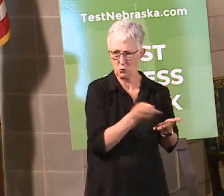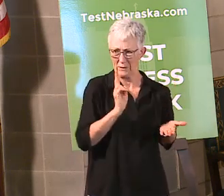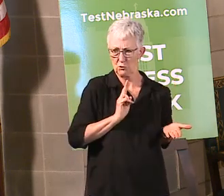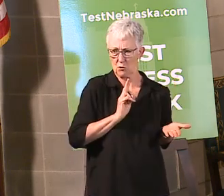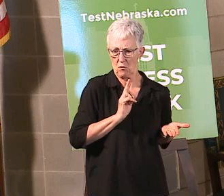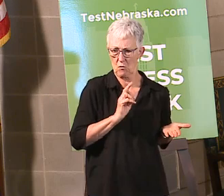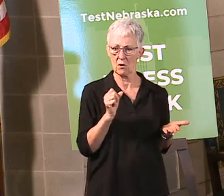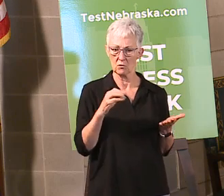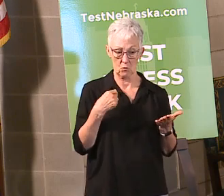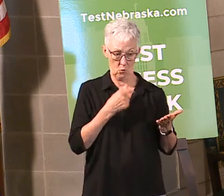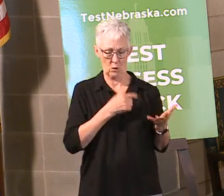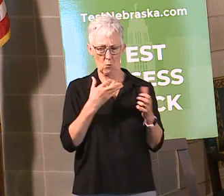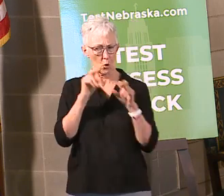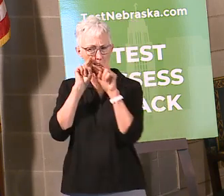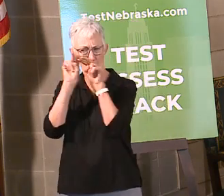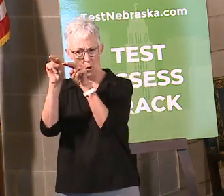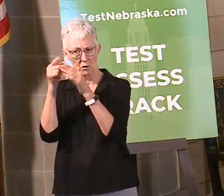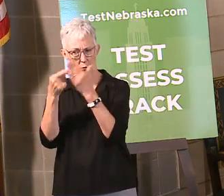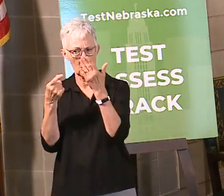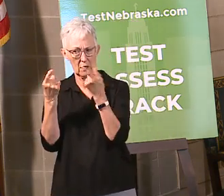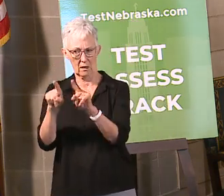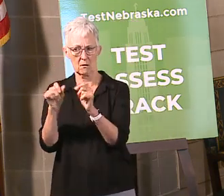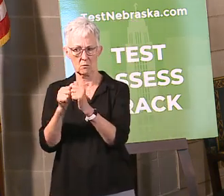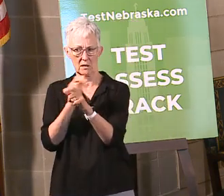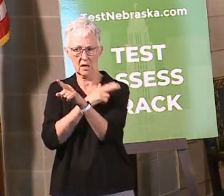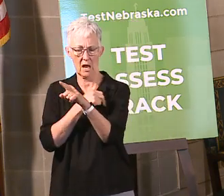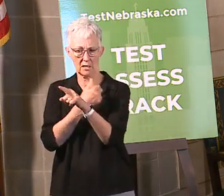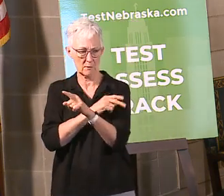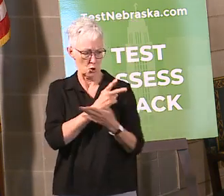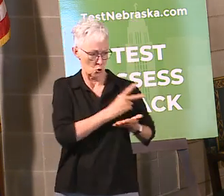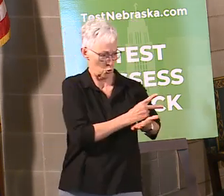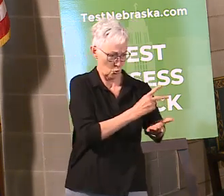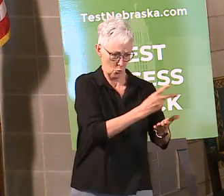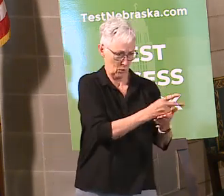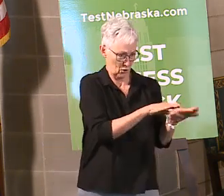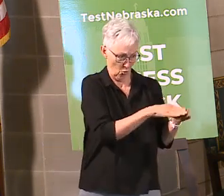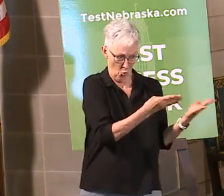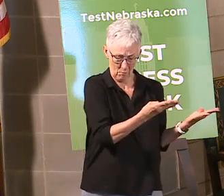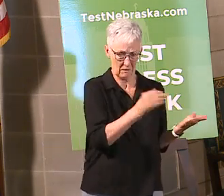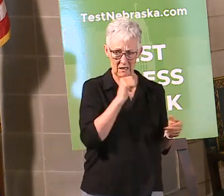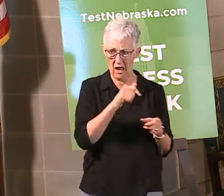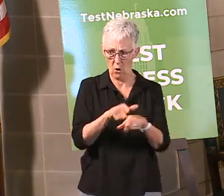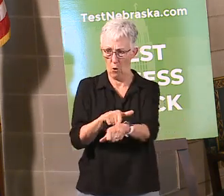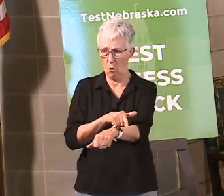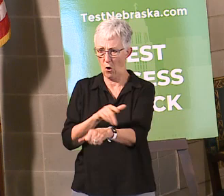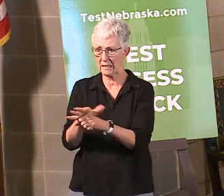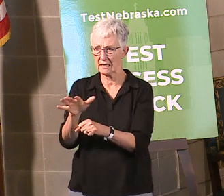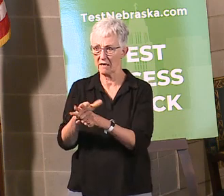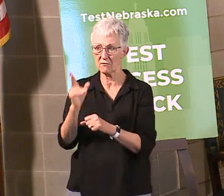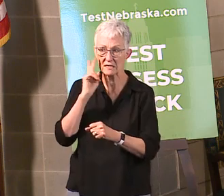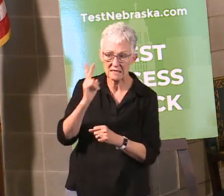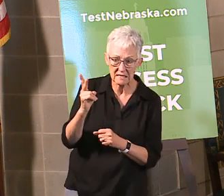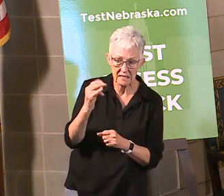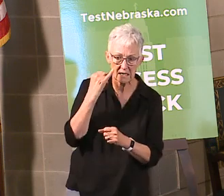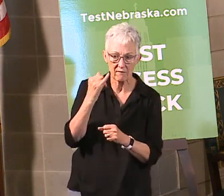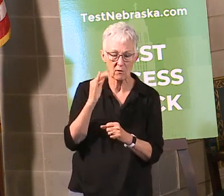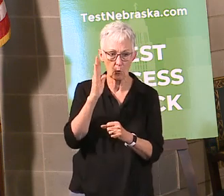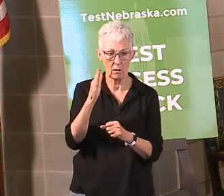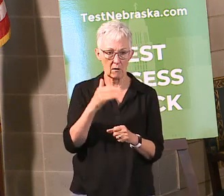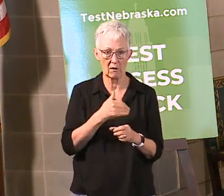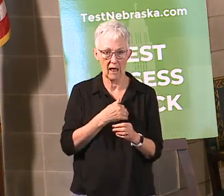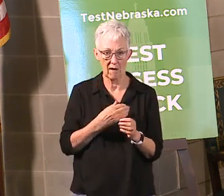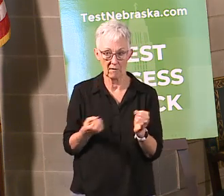So as we take steps, we're going to see what happens with regard to that capacity, and then we'll make more steps. So I'm not interested